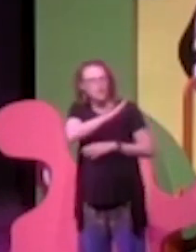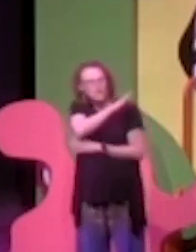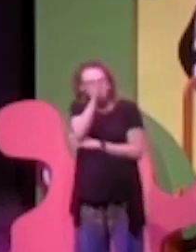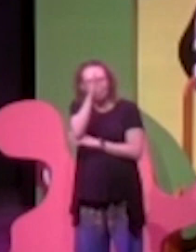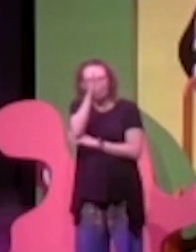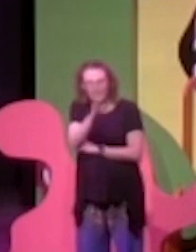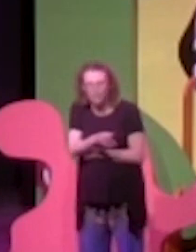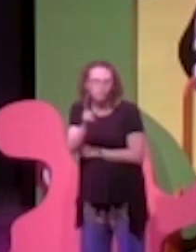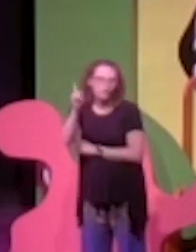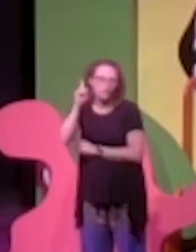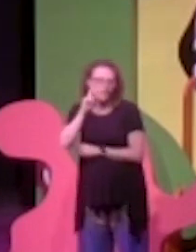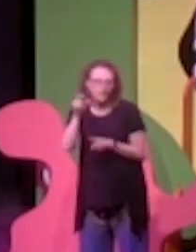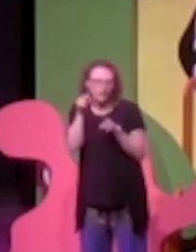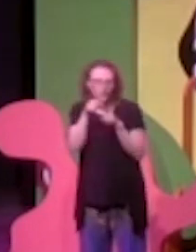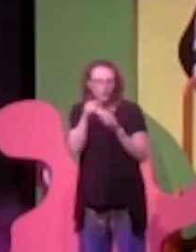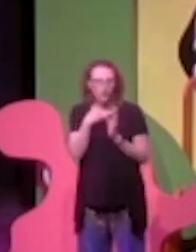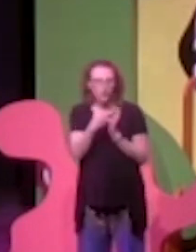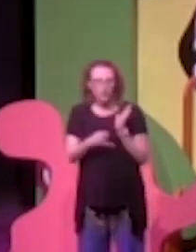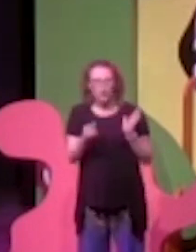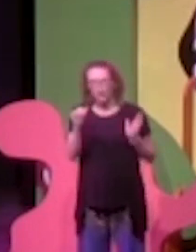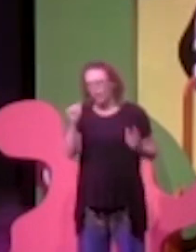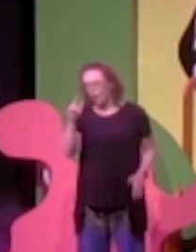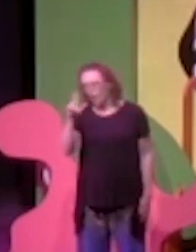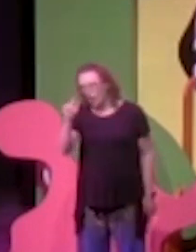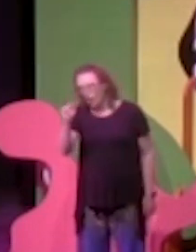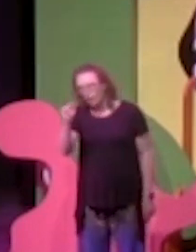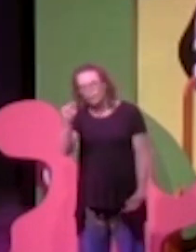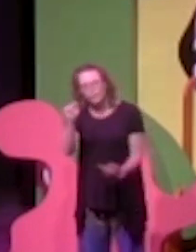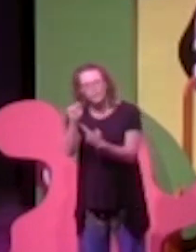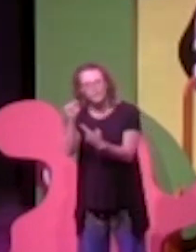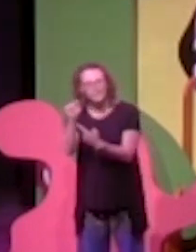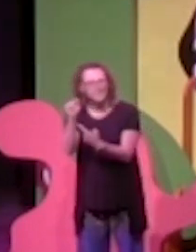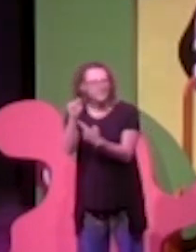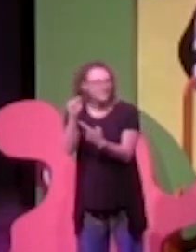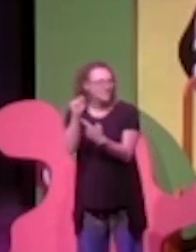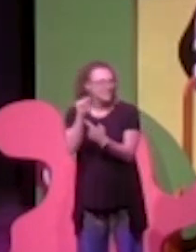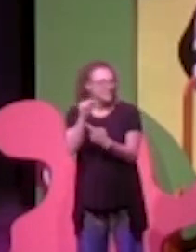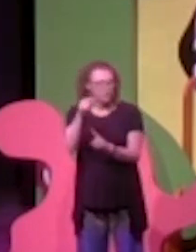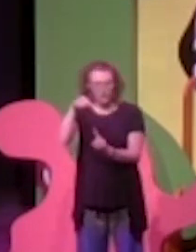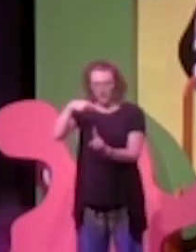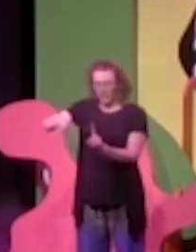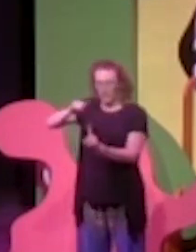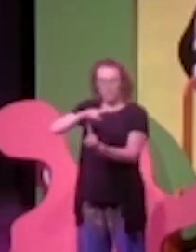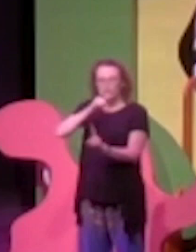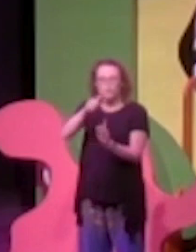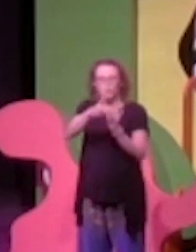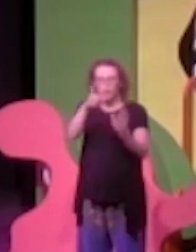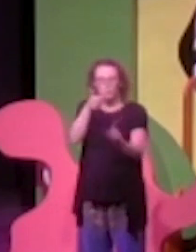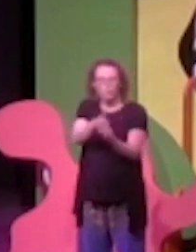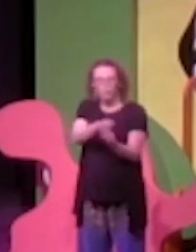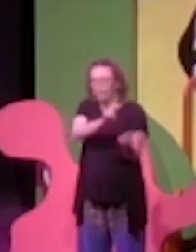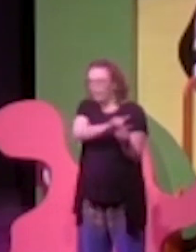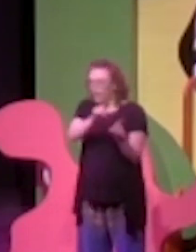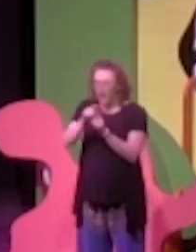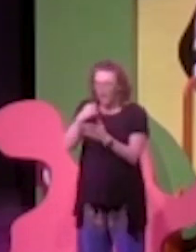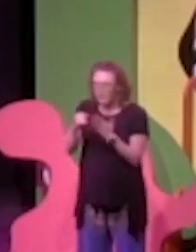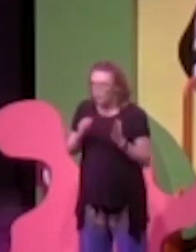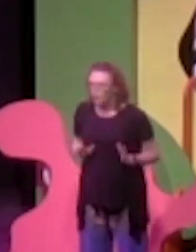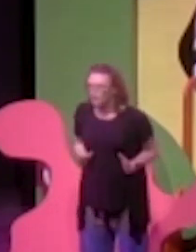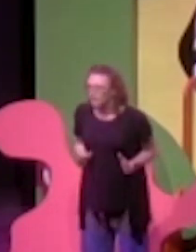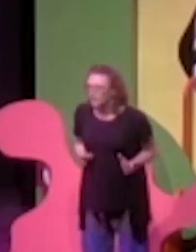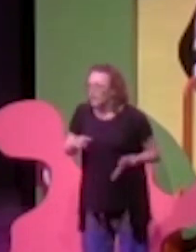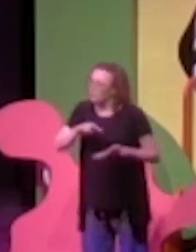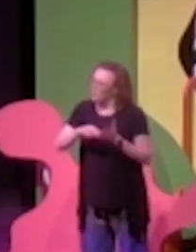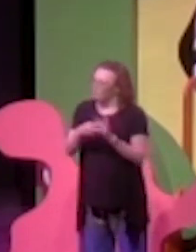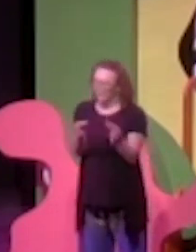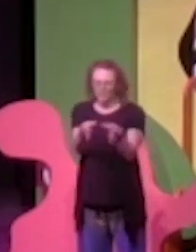it as art. Mm-hmm. I never hear them talk about them as artists or creative workers. So we're not really using the same